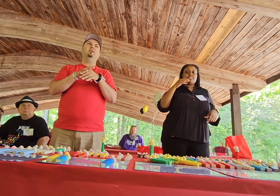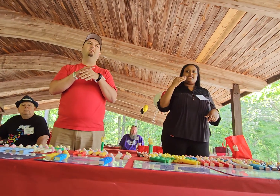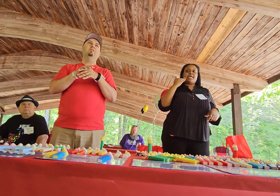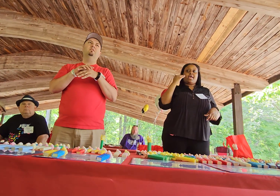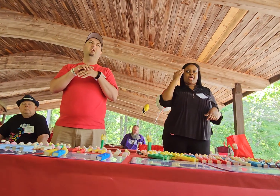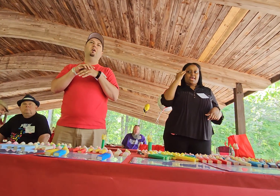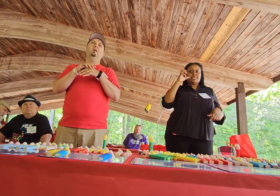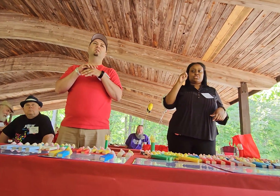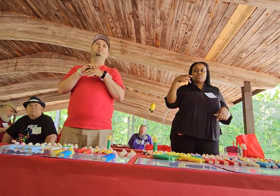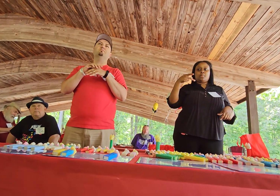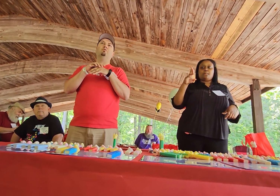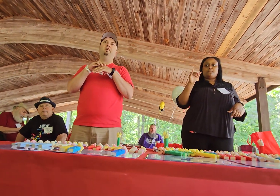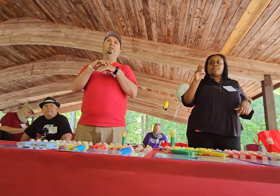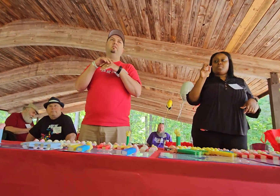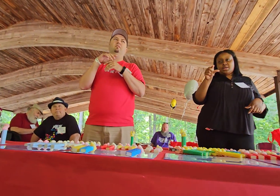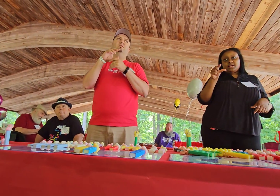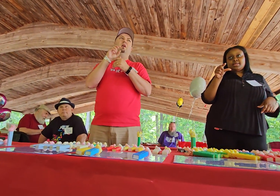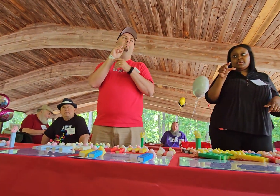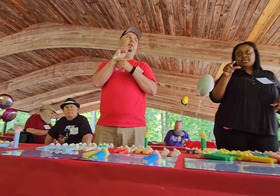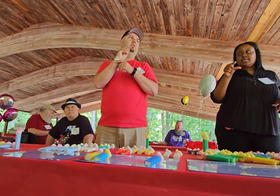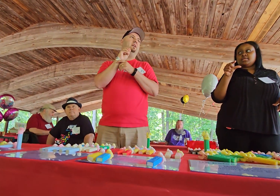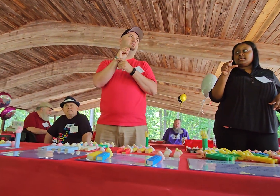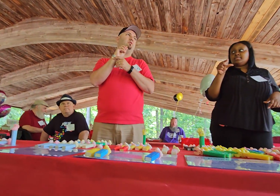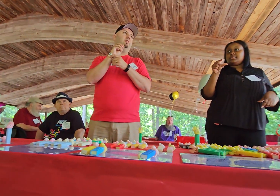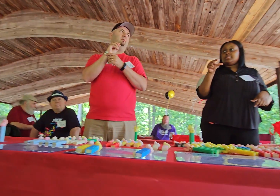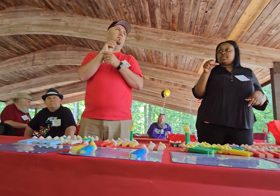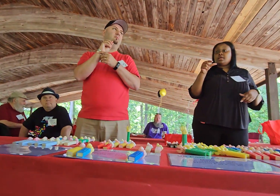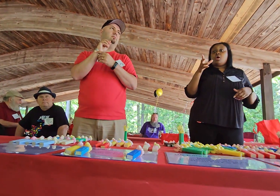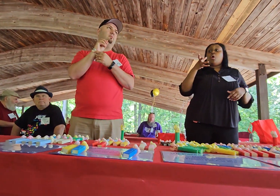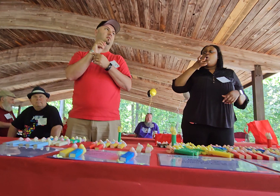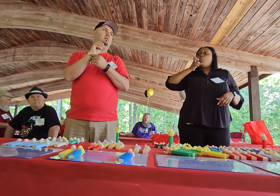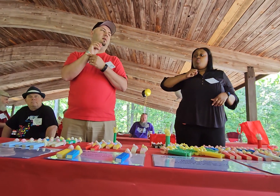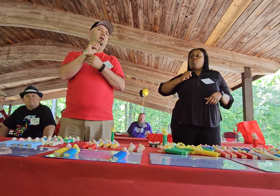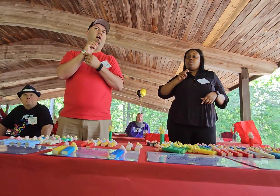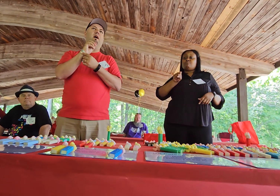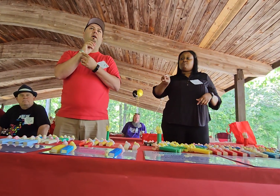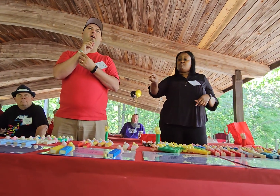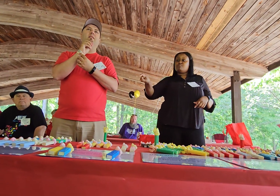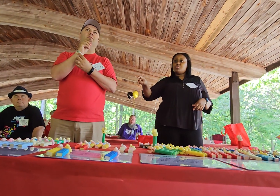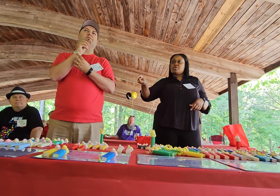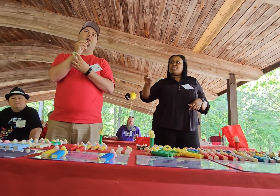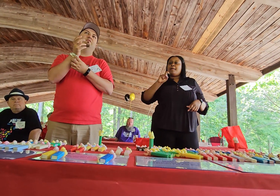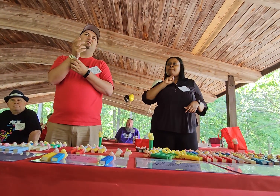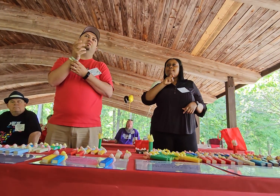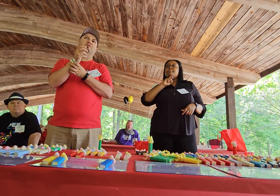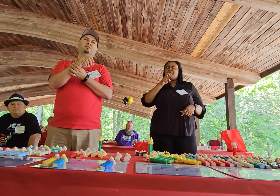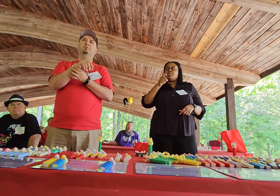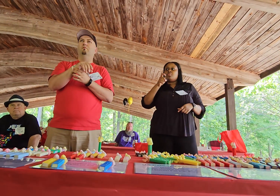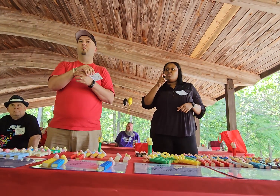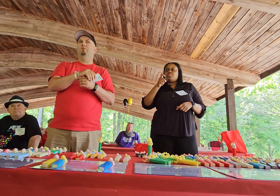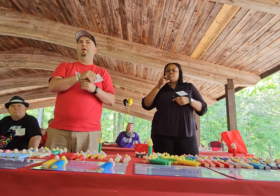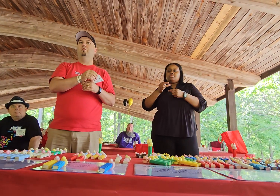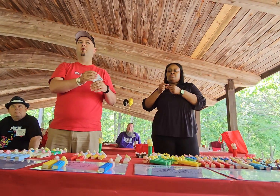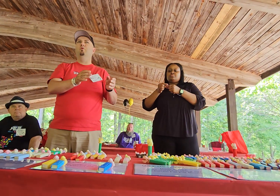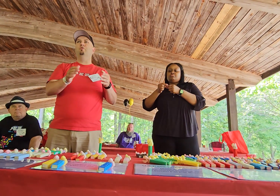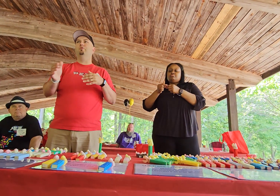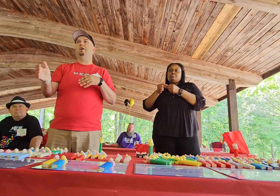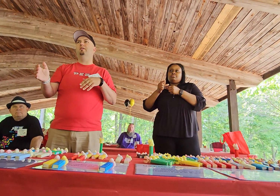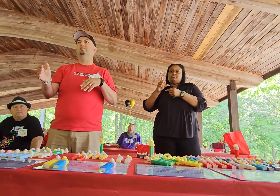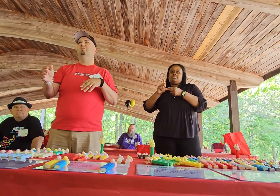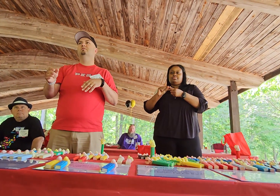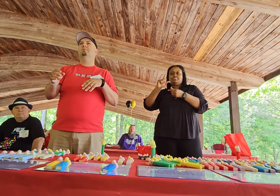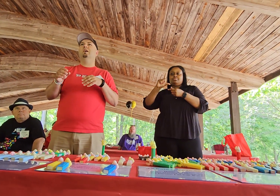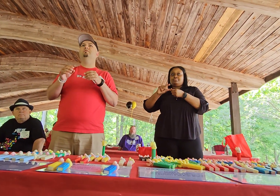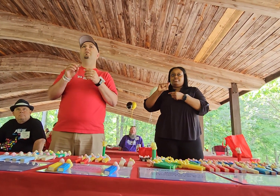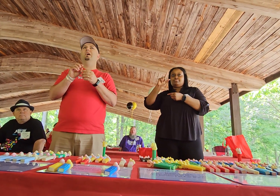you have a metal head spring. And obviously those are rare the older you